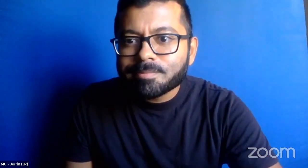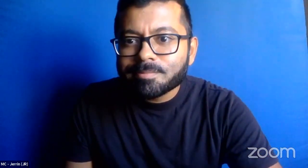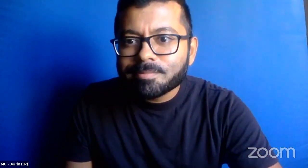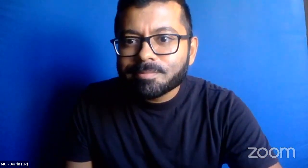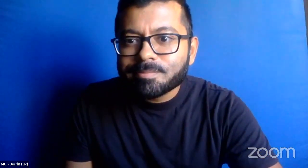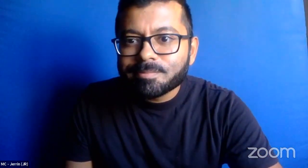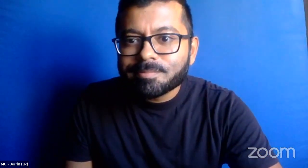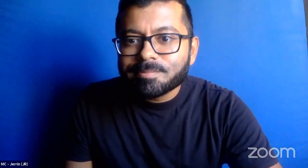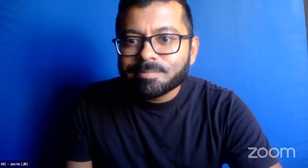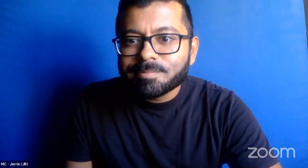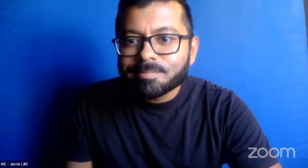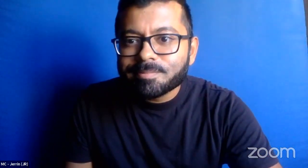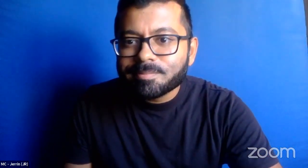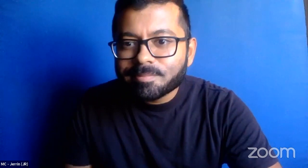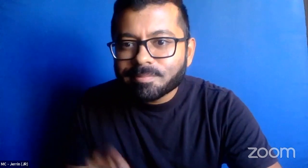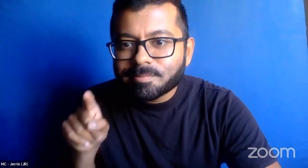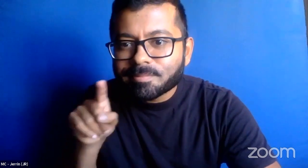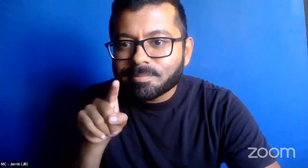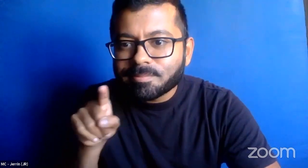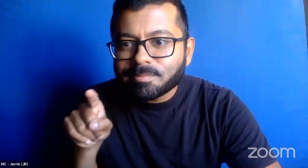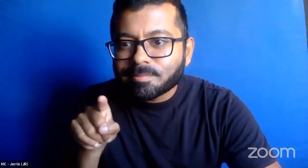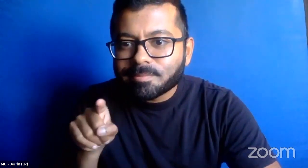many of us that are new to the whole Zoom thing.